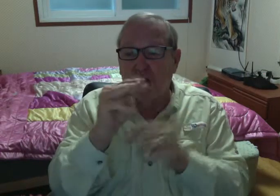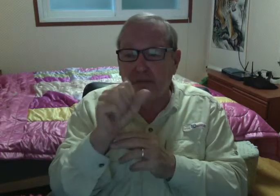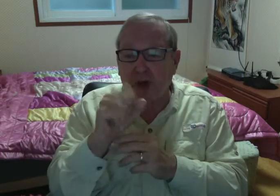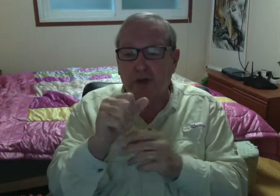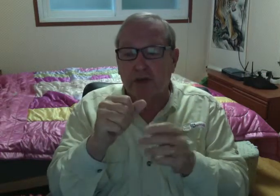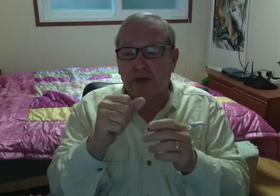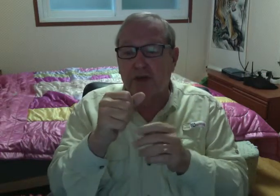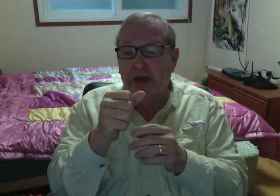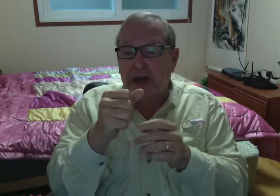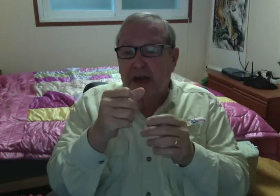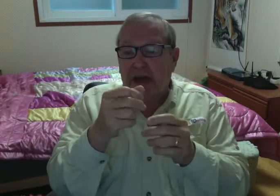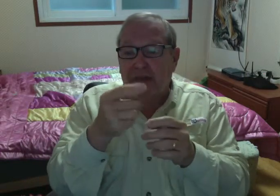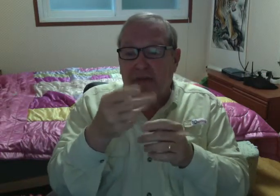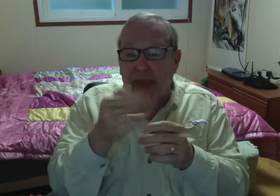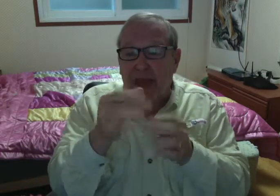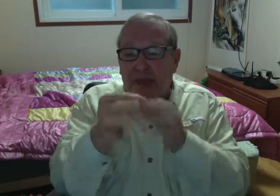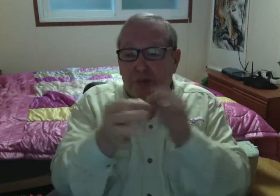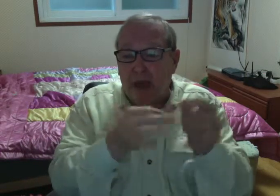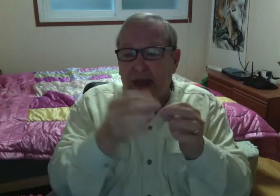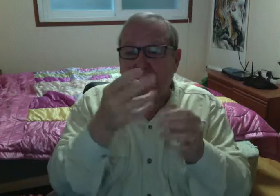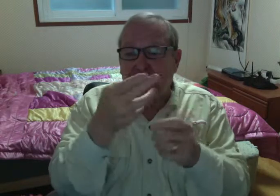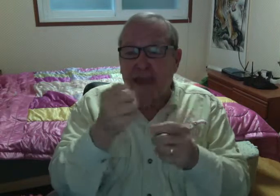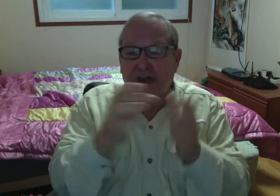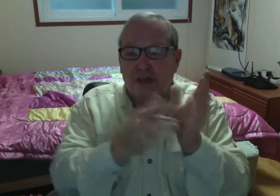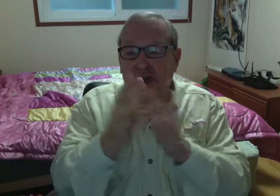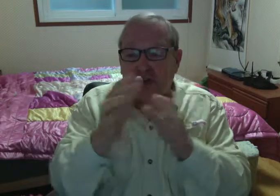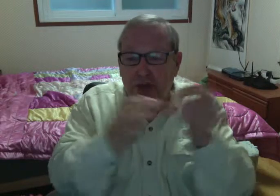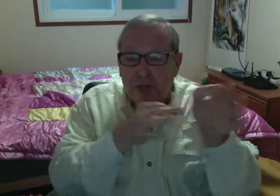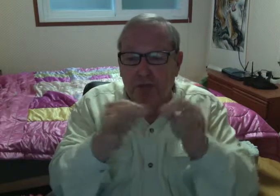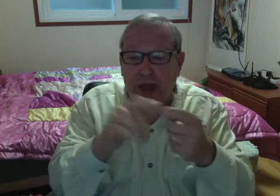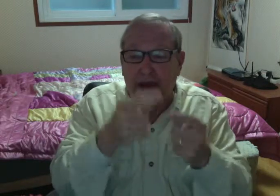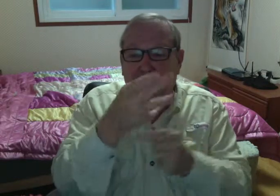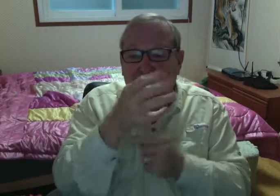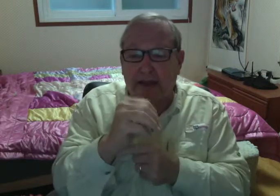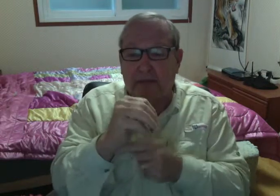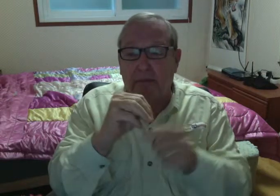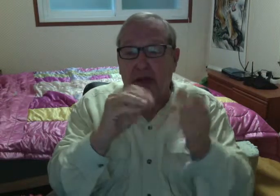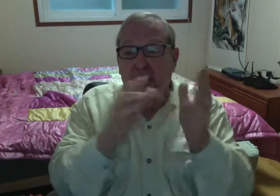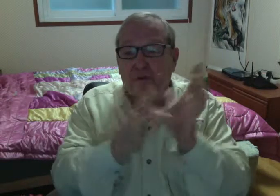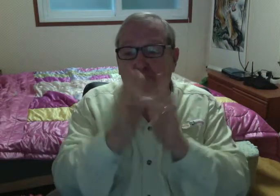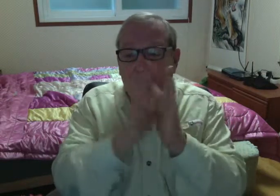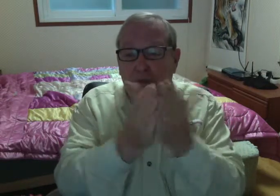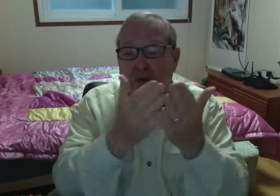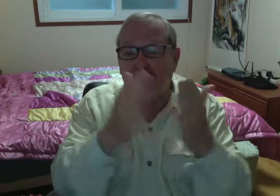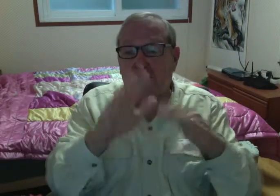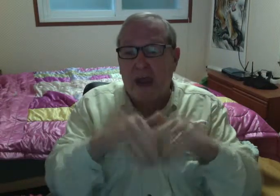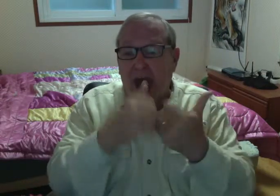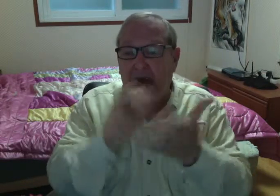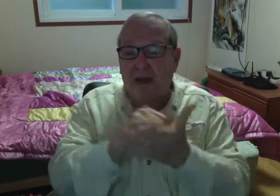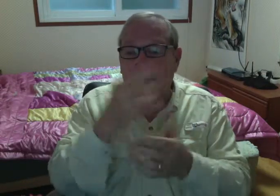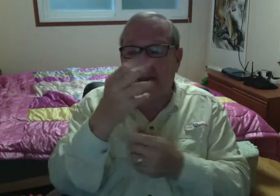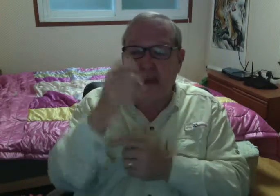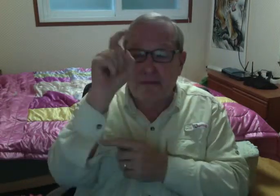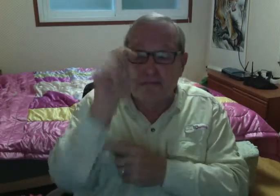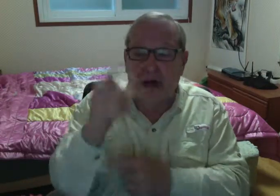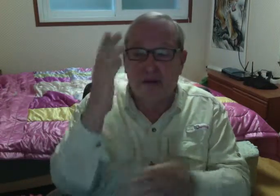Jesus explained to them the scriptures, how that he must come and seek and save